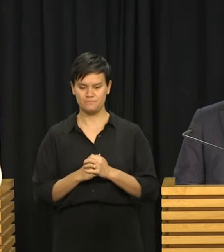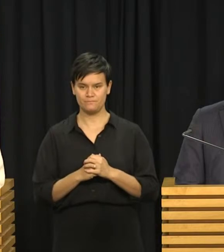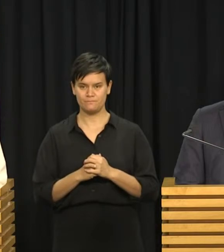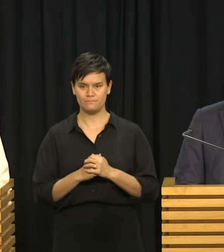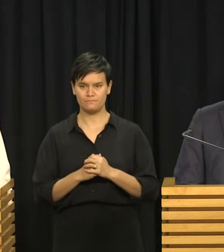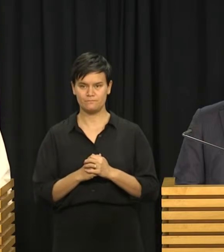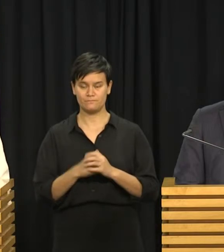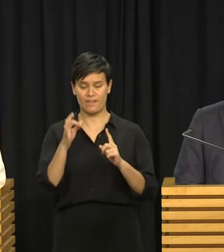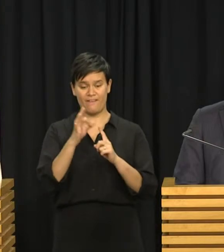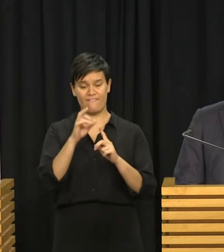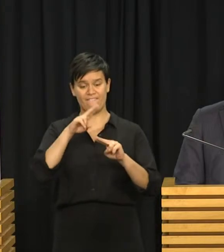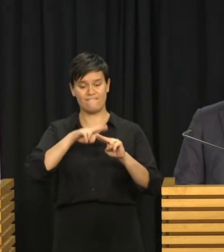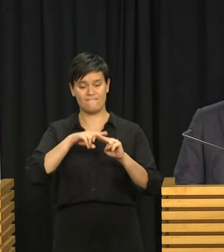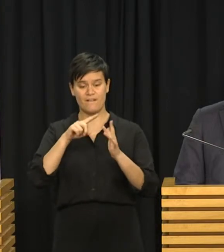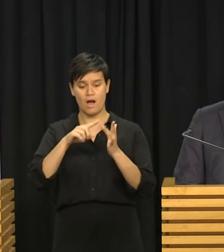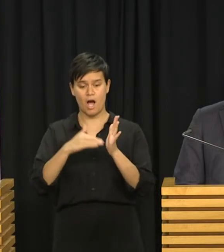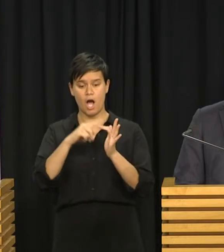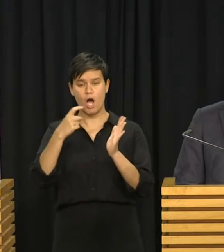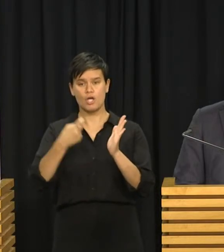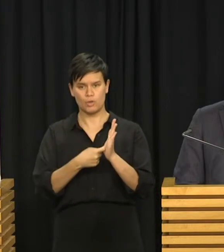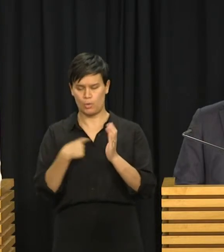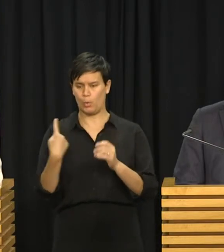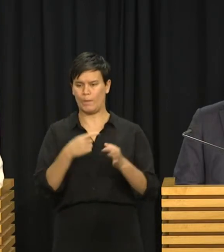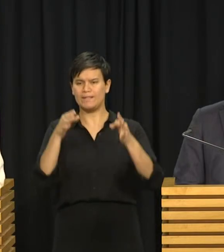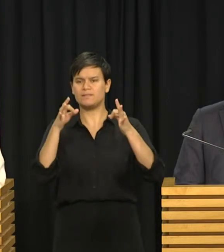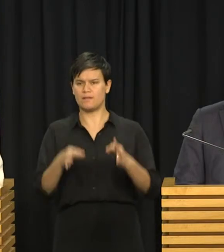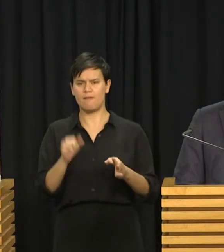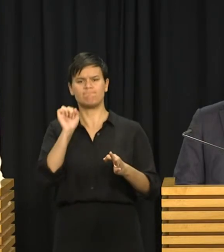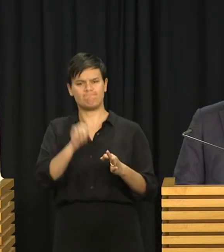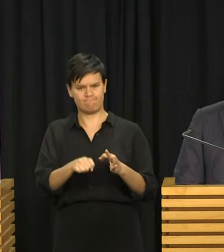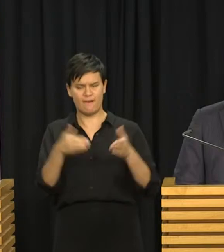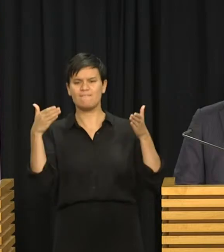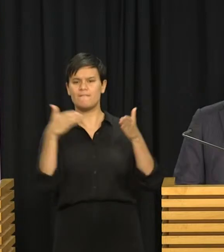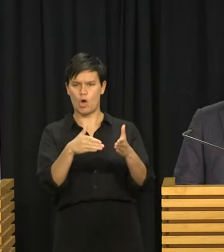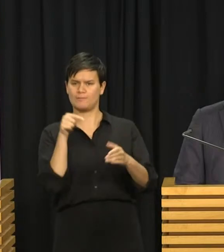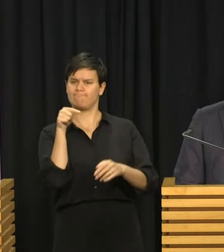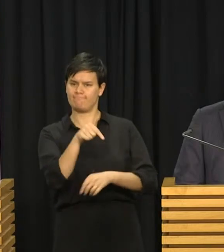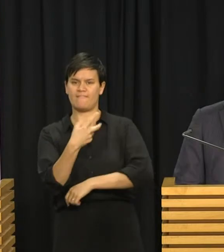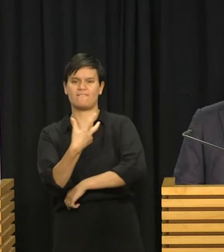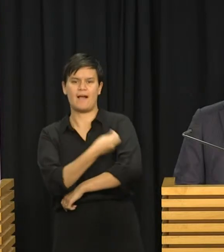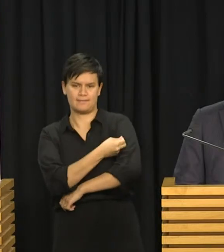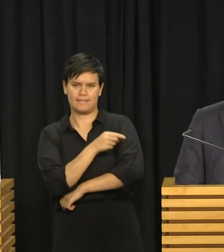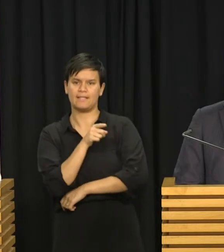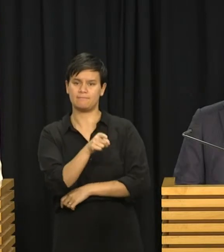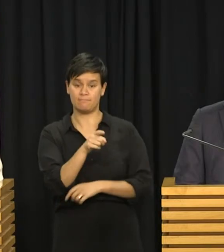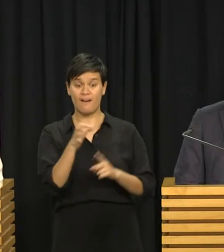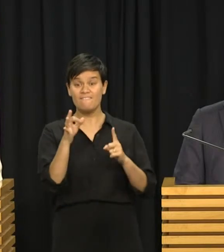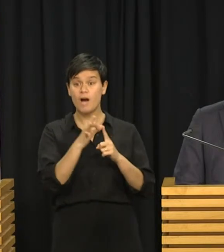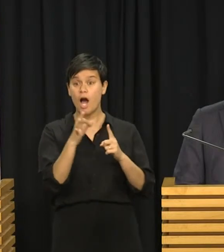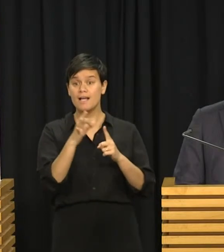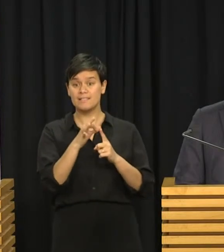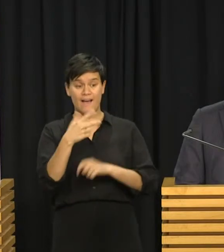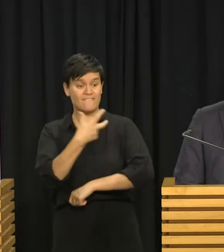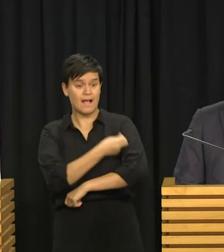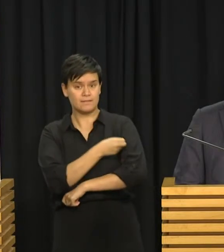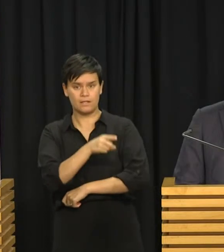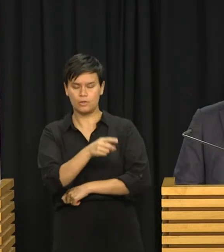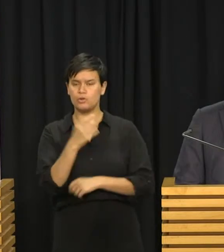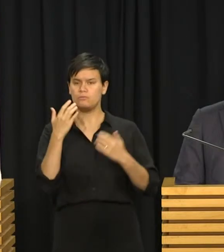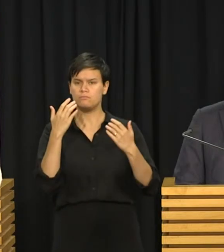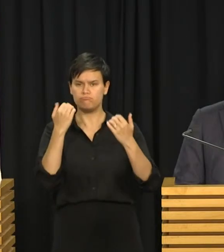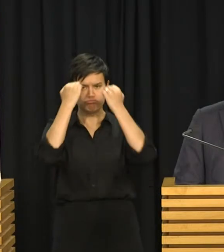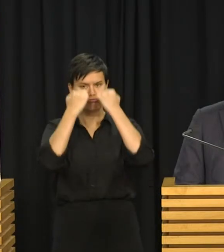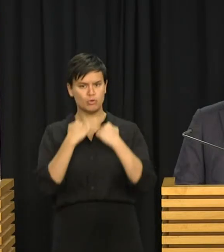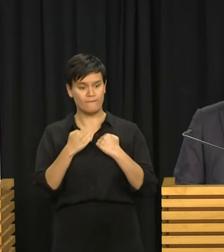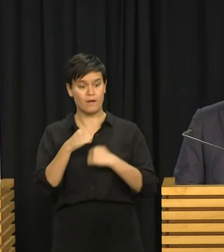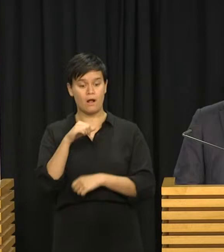to make Pfizer New Zealand's primary vaccine provider was based on the fact that the Pfizer vaccine has been shown to be about 95% effective